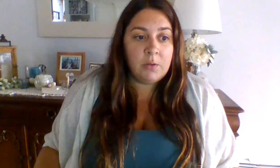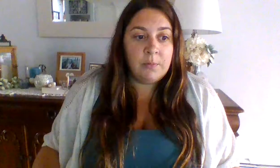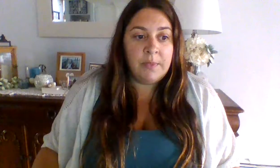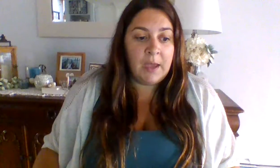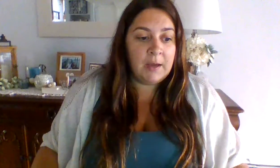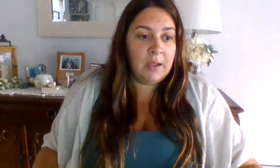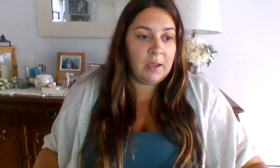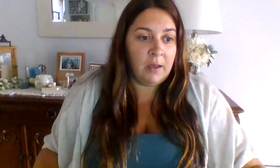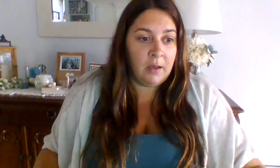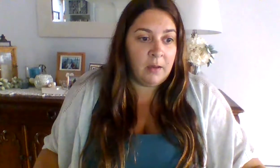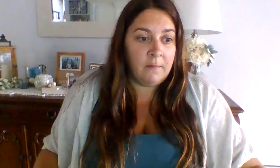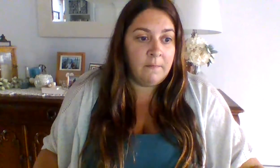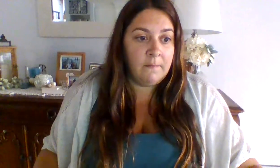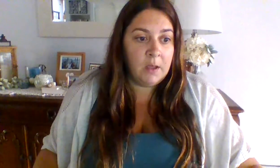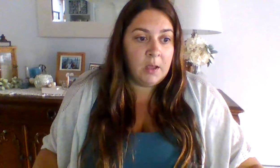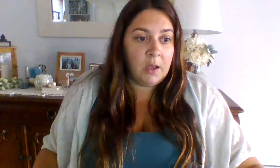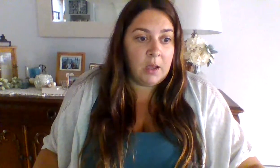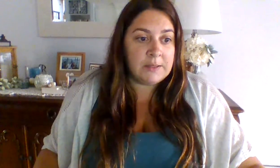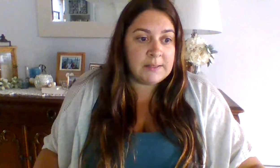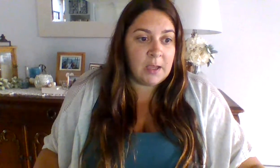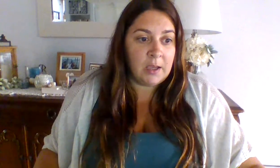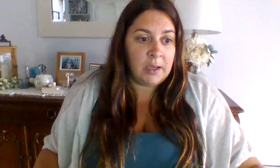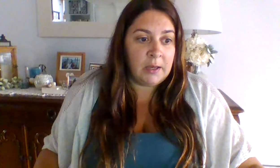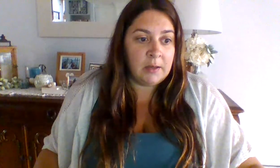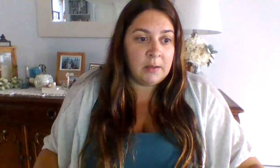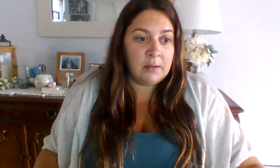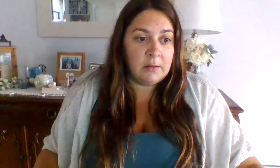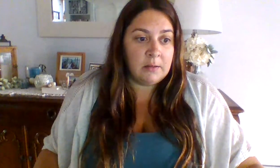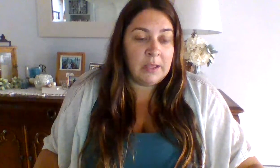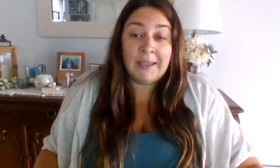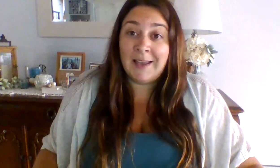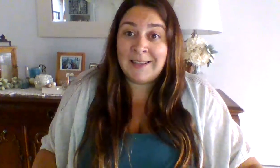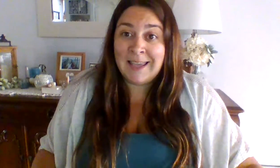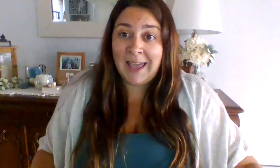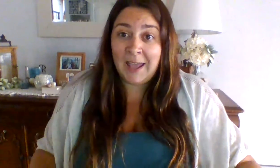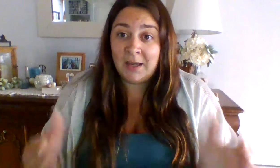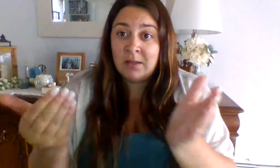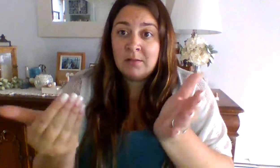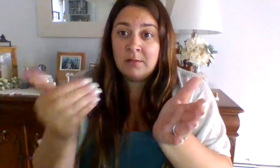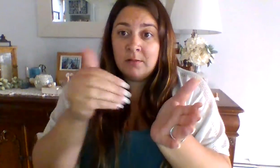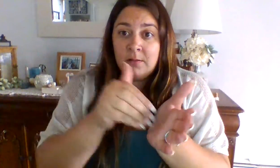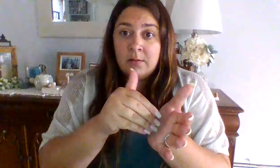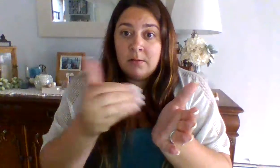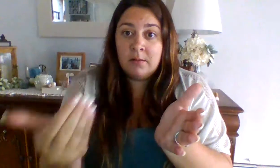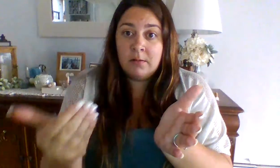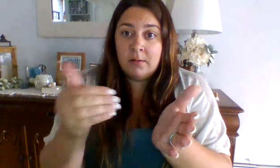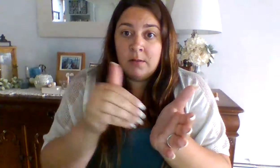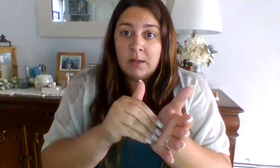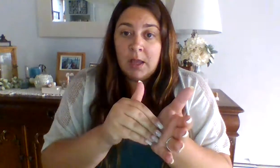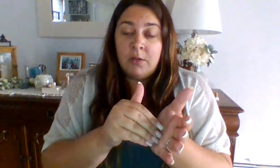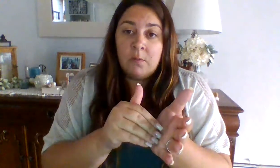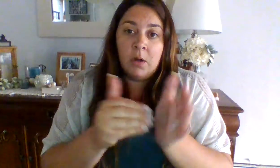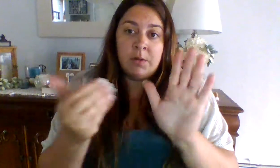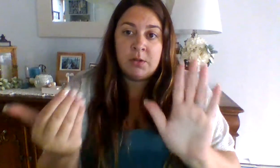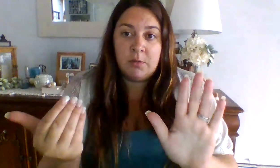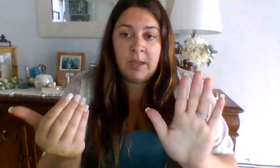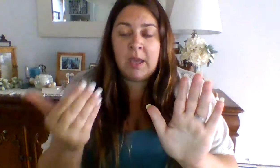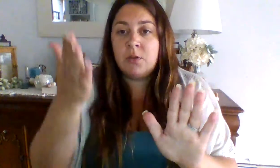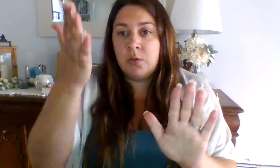You then have a sign like again, and you know it's two hands, you